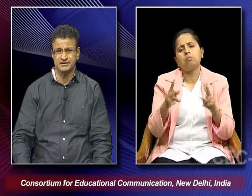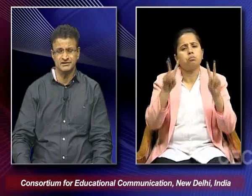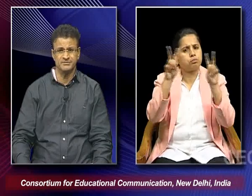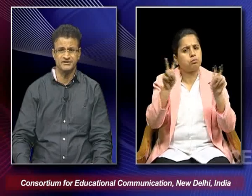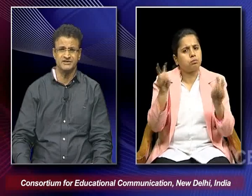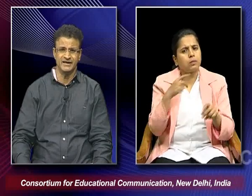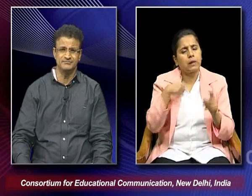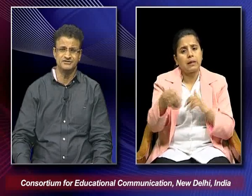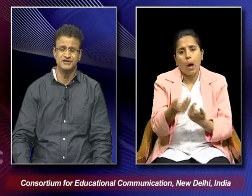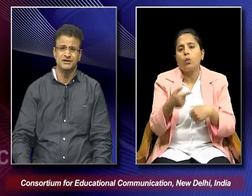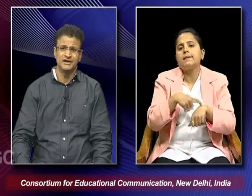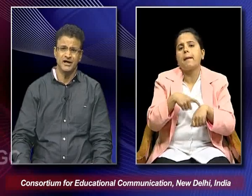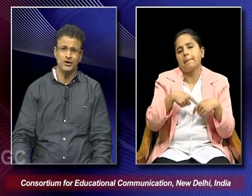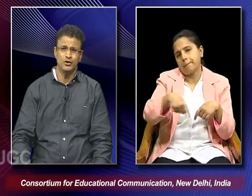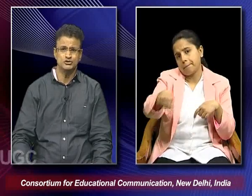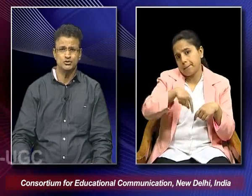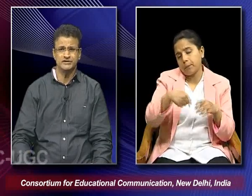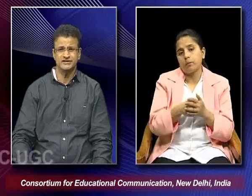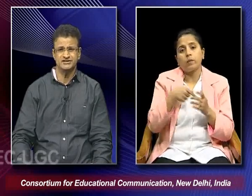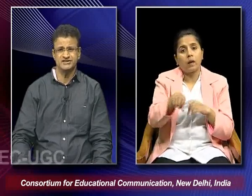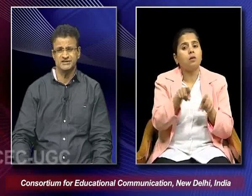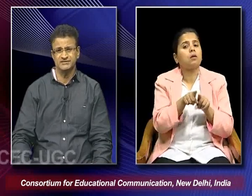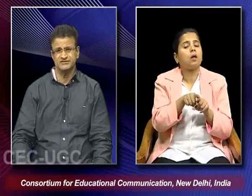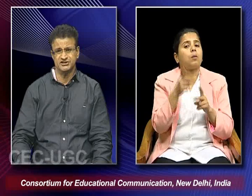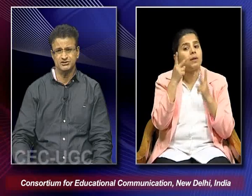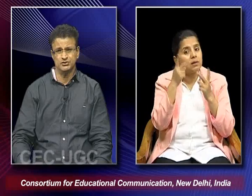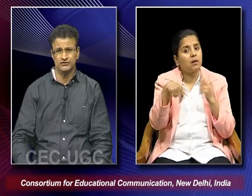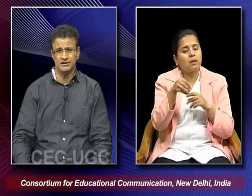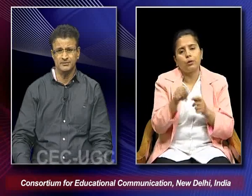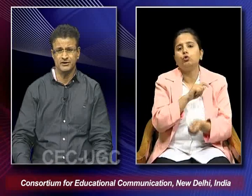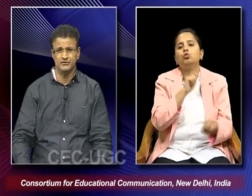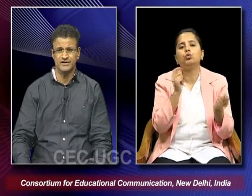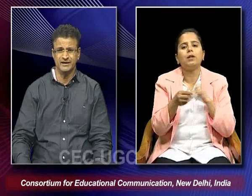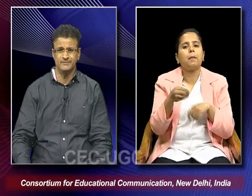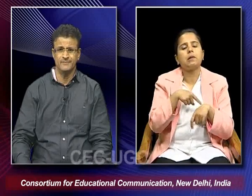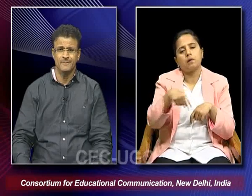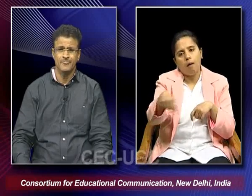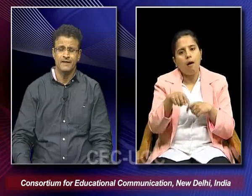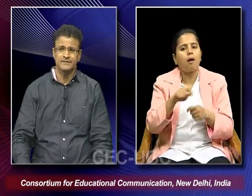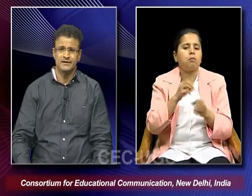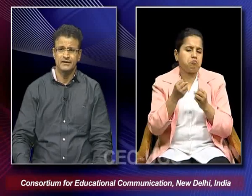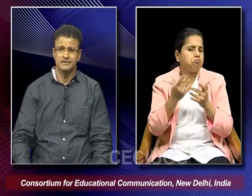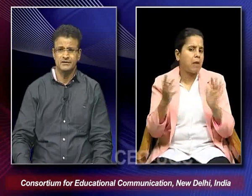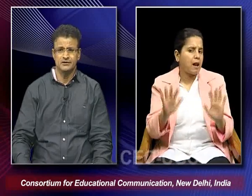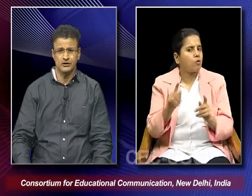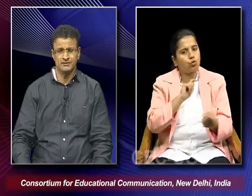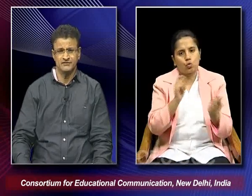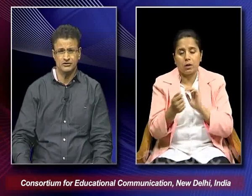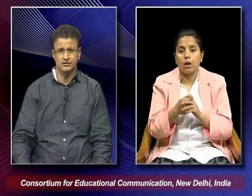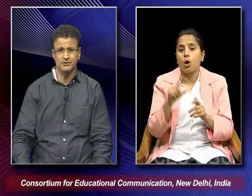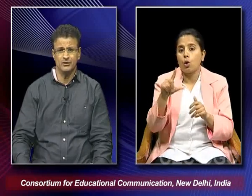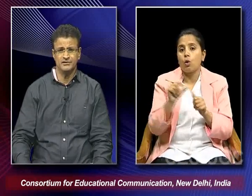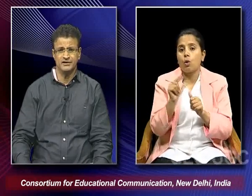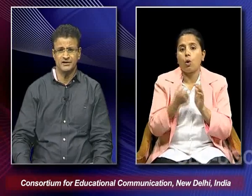the contemporary times, and how also the things they have changed over a period of time. That Laura Mulvey